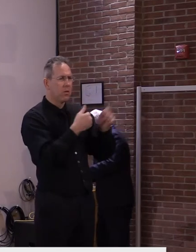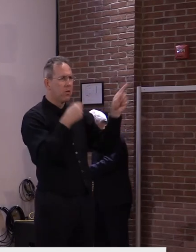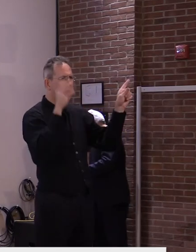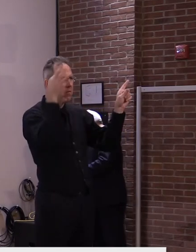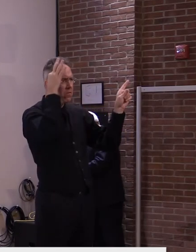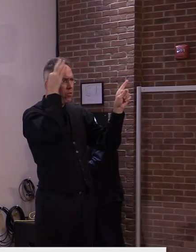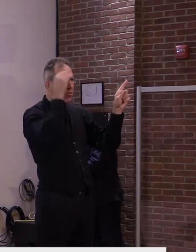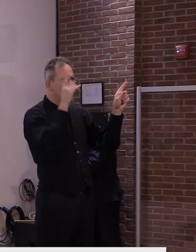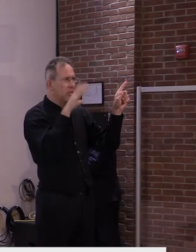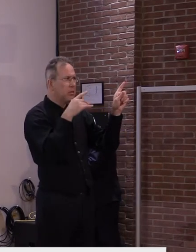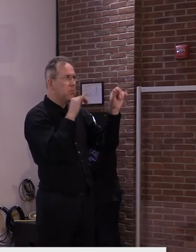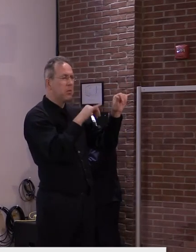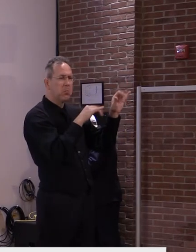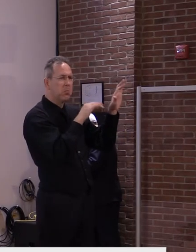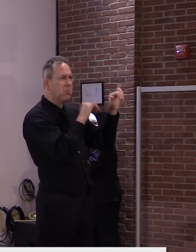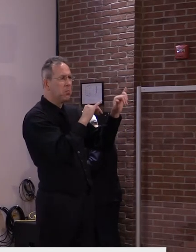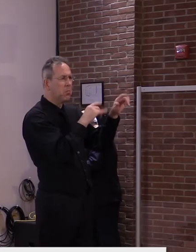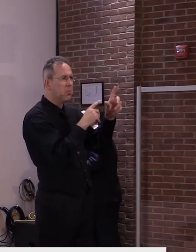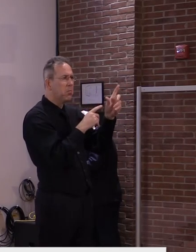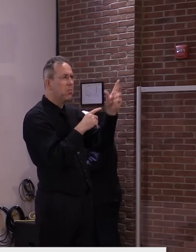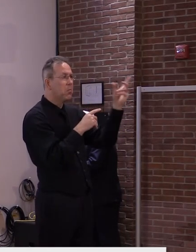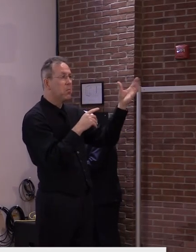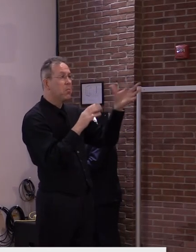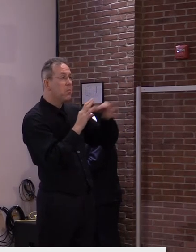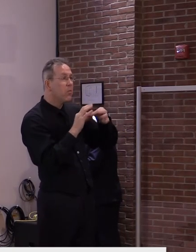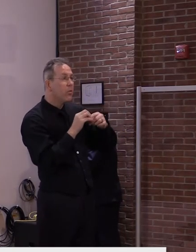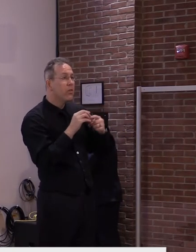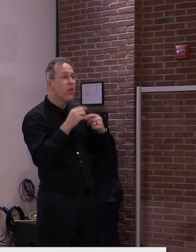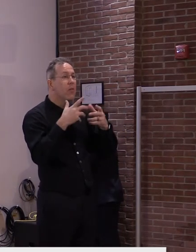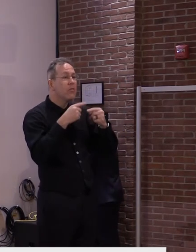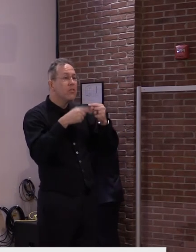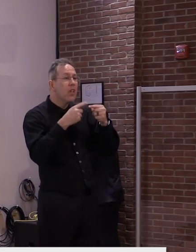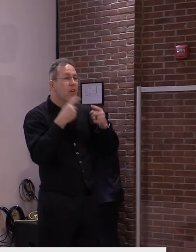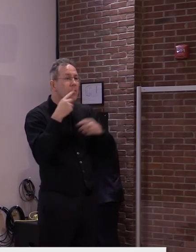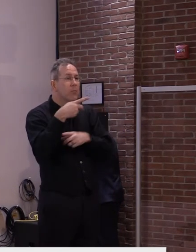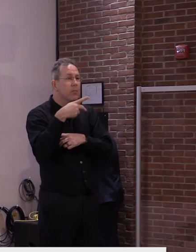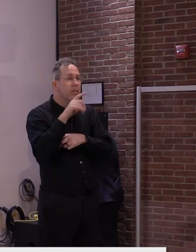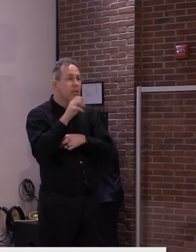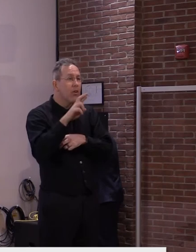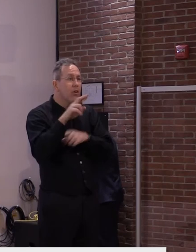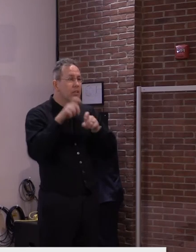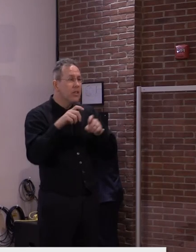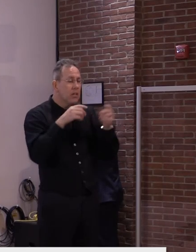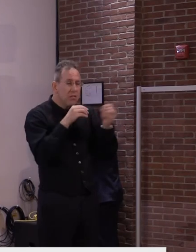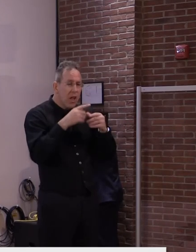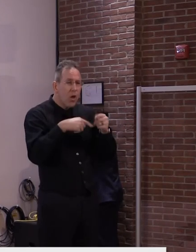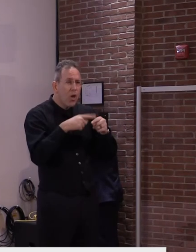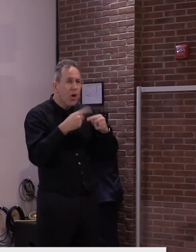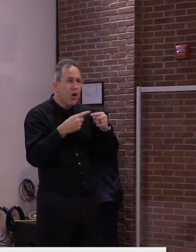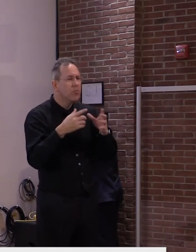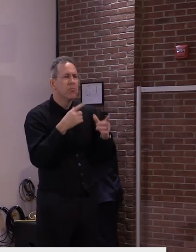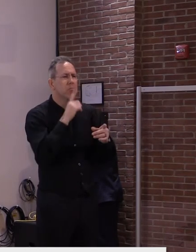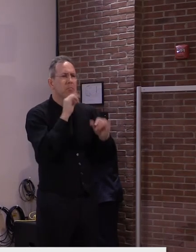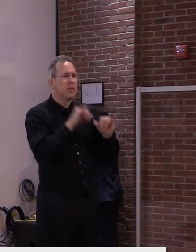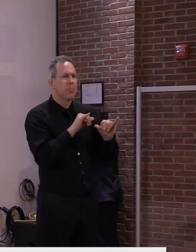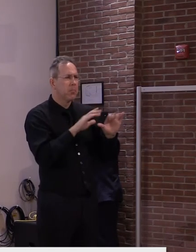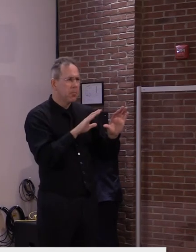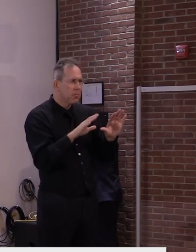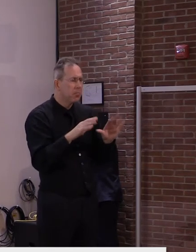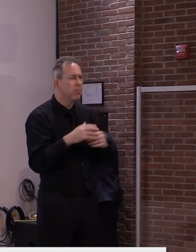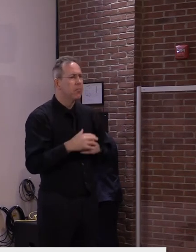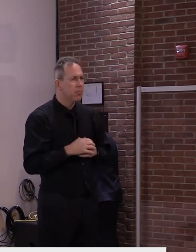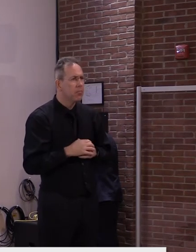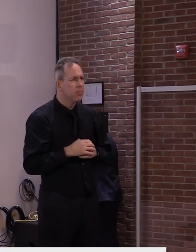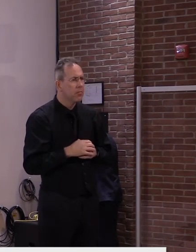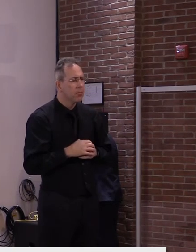using that cycles in our reporting. And I've received further communication from